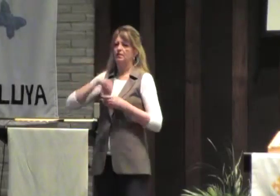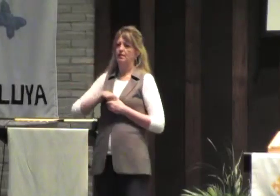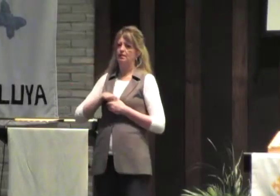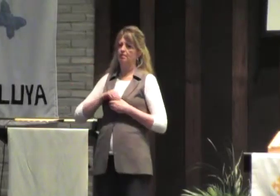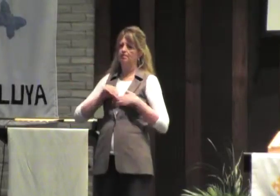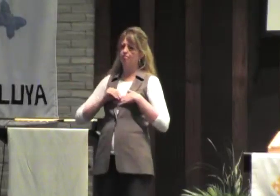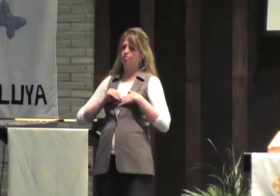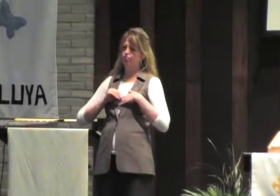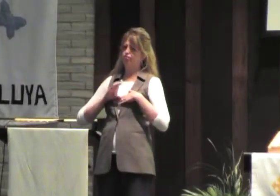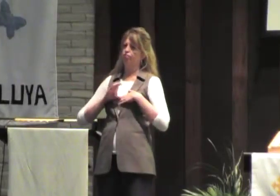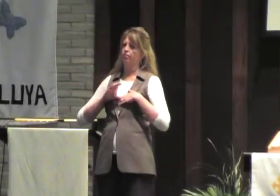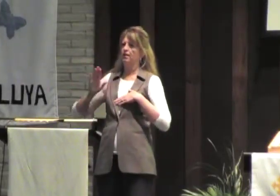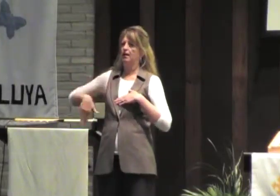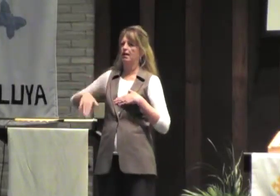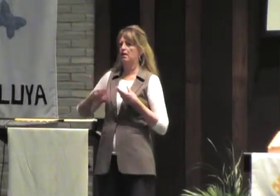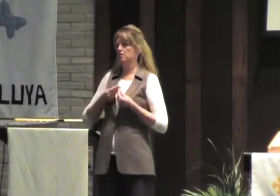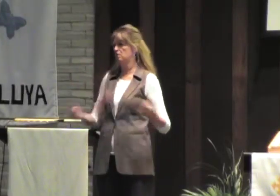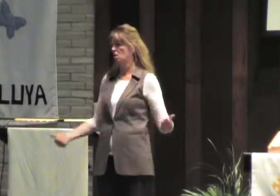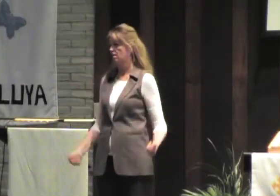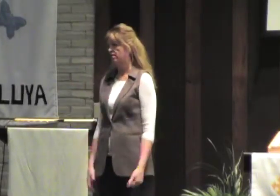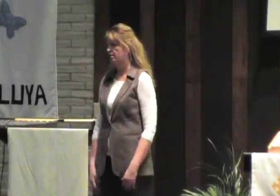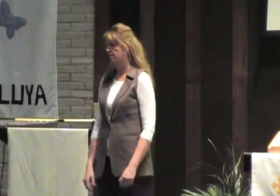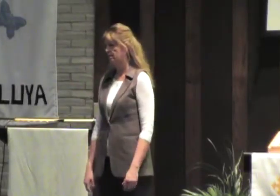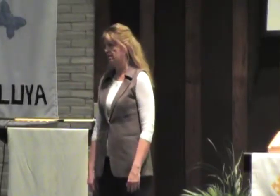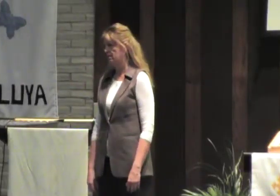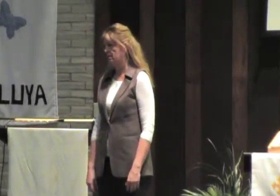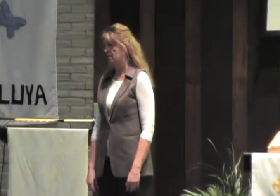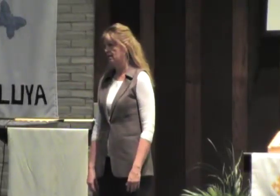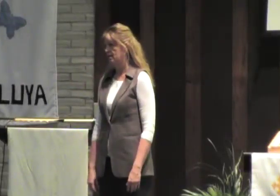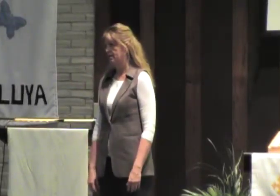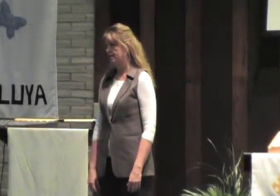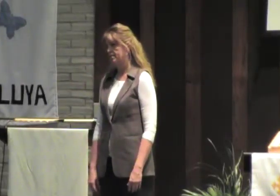But it's obviously something inside that's growing that they have not yet resolved.